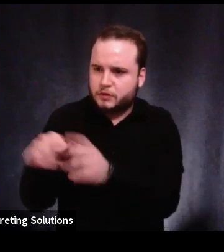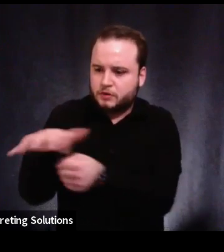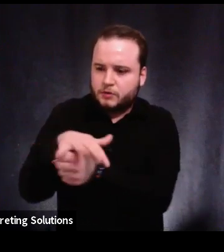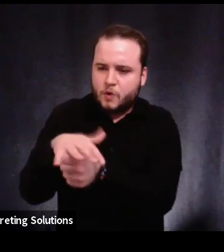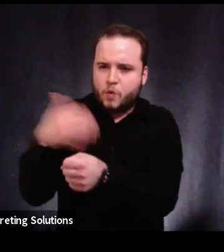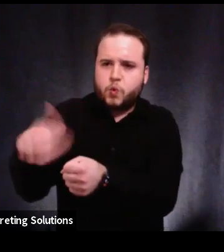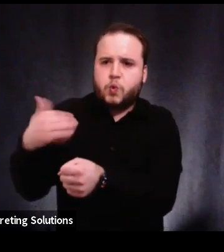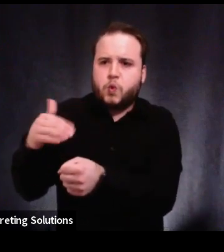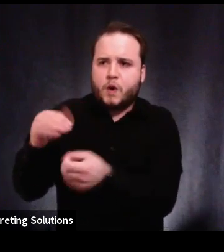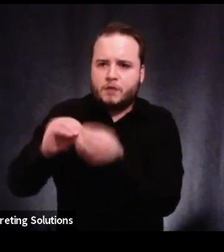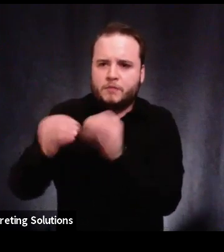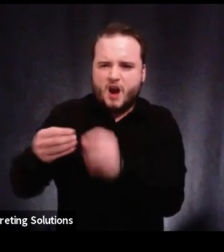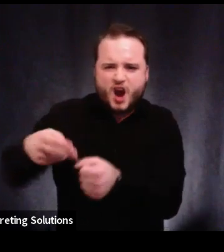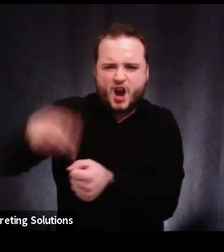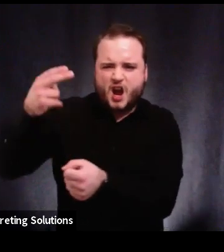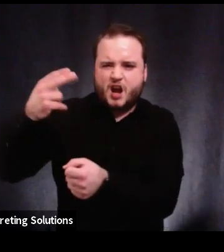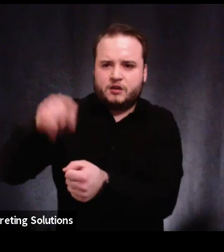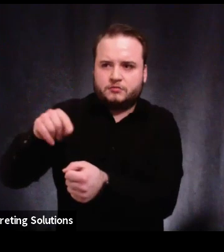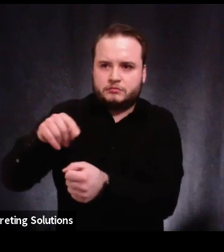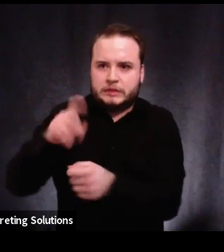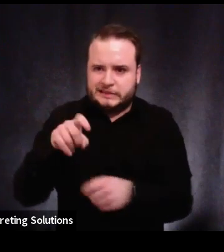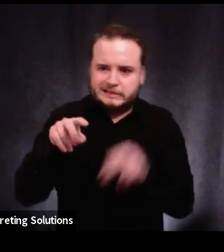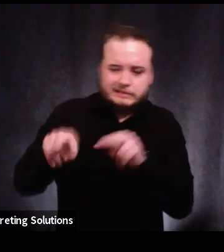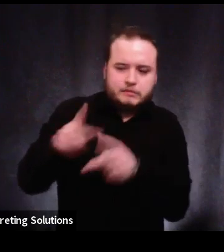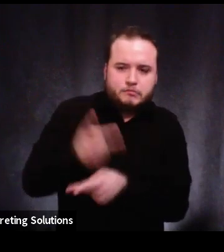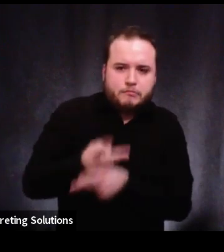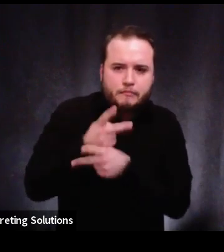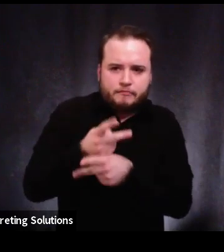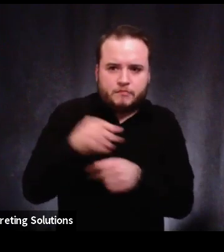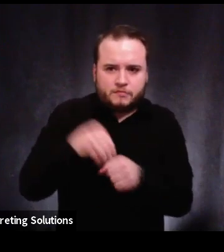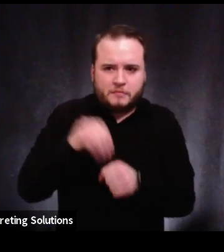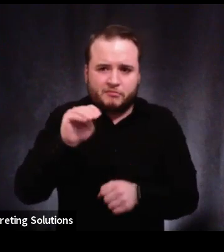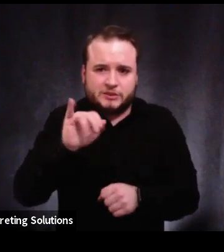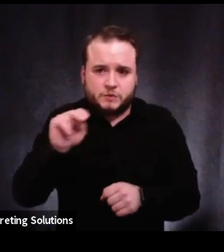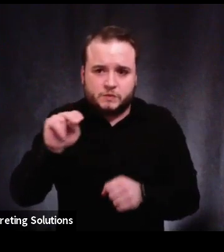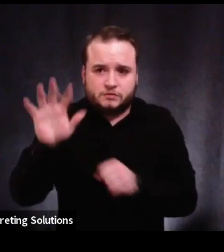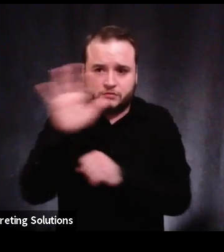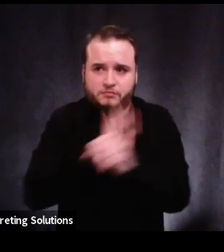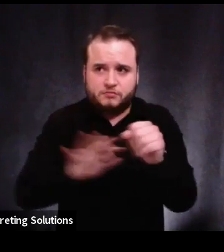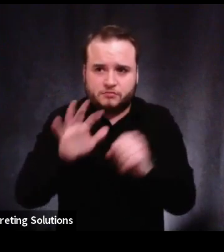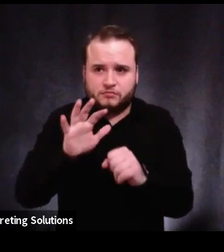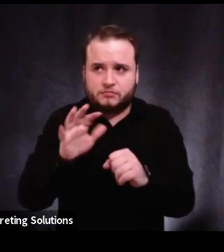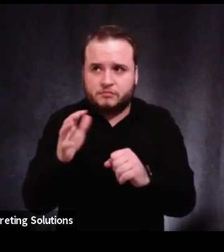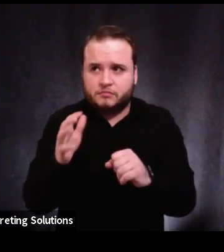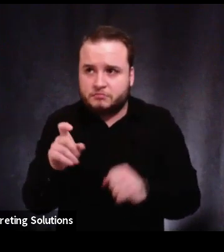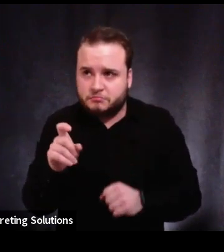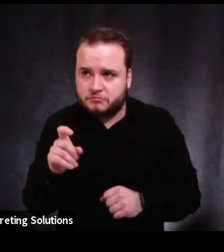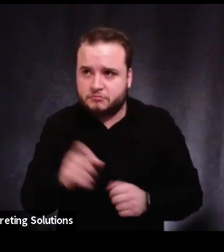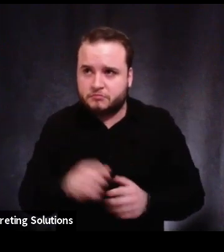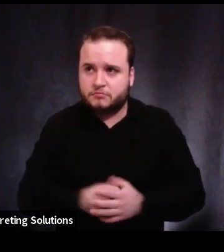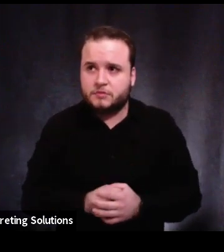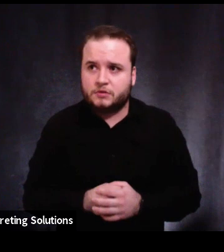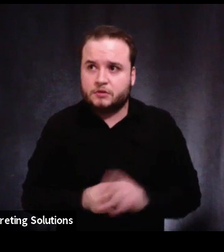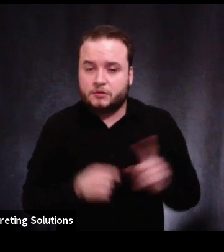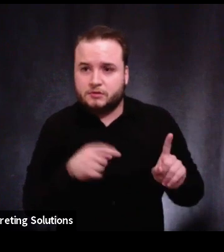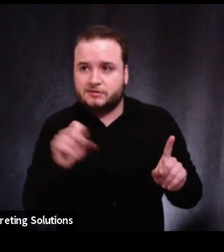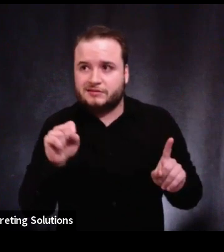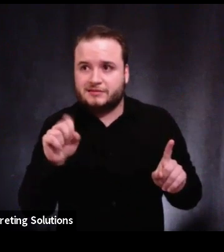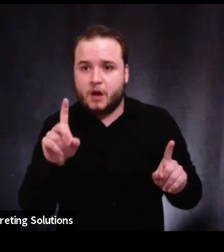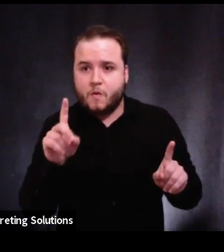of along the same lines, wondering how closely you're watching the Smithfield food situation in South Dakota, and if there's a worry